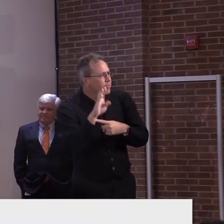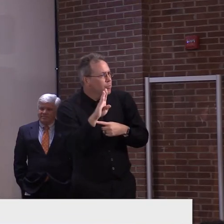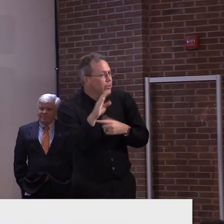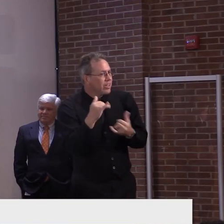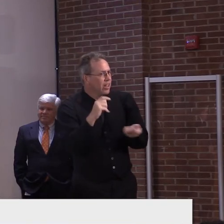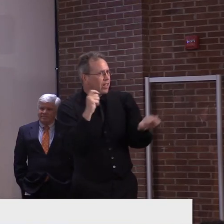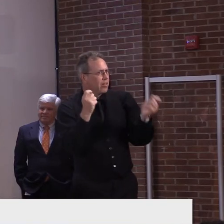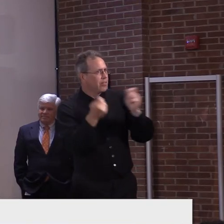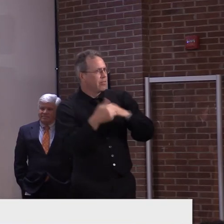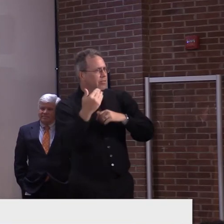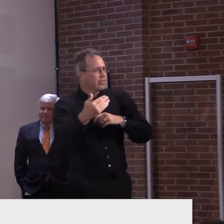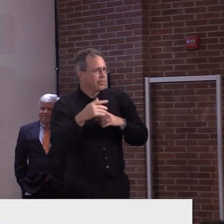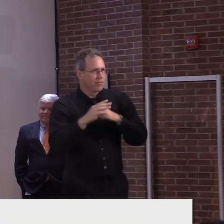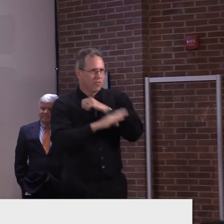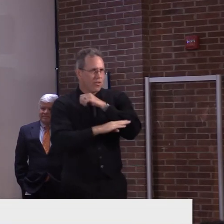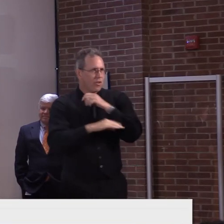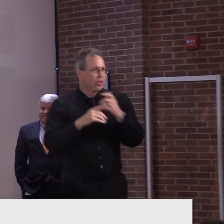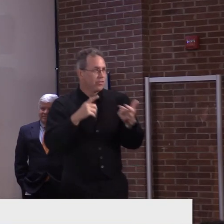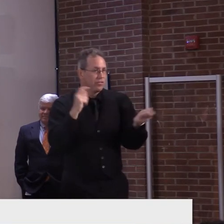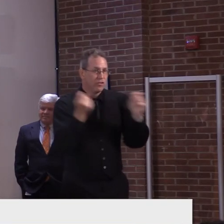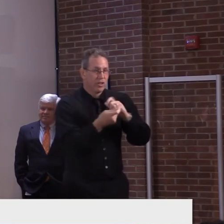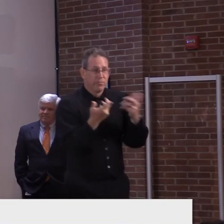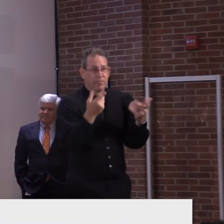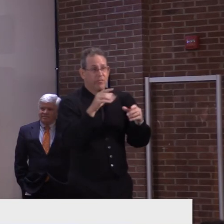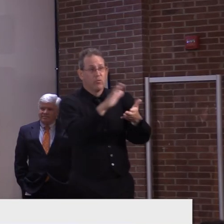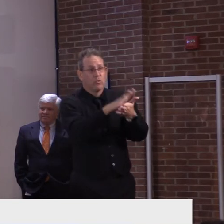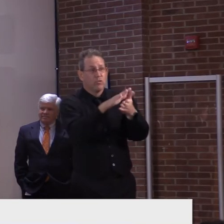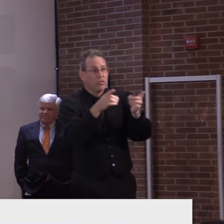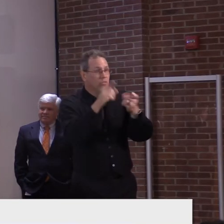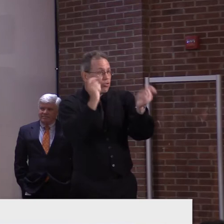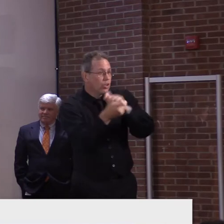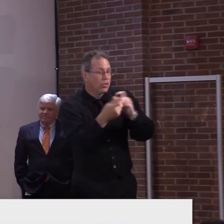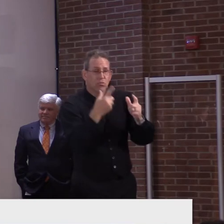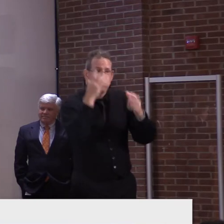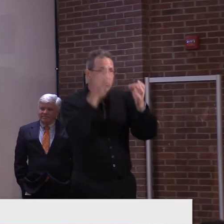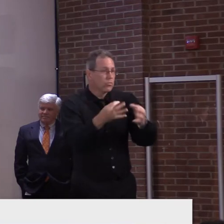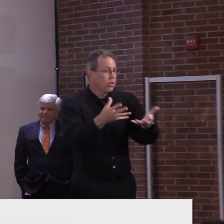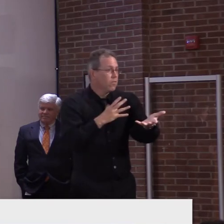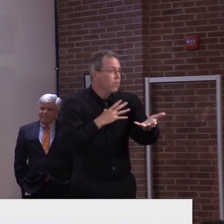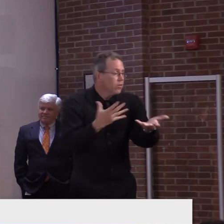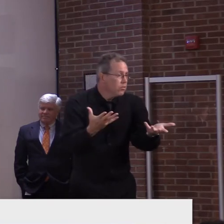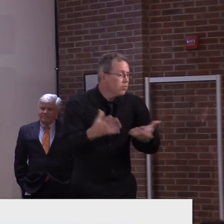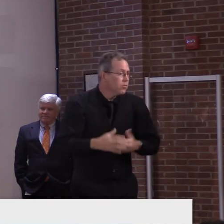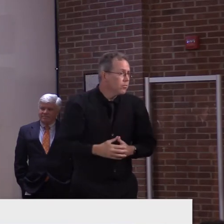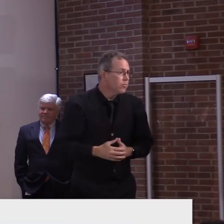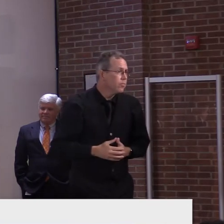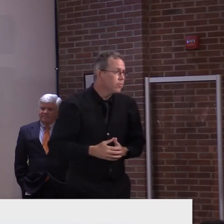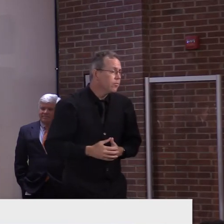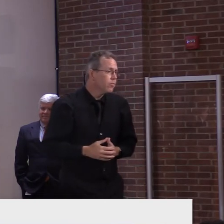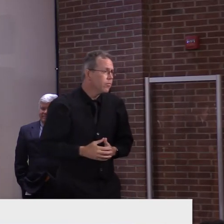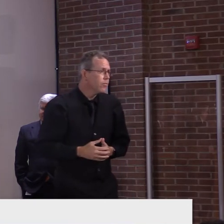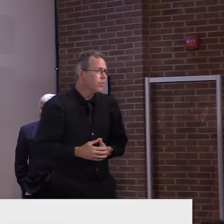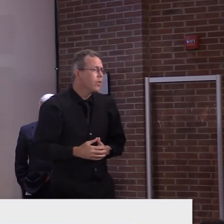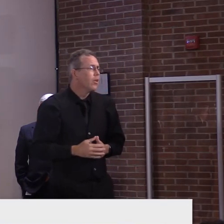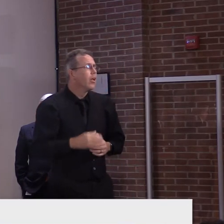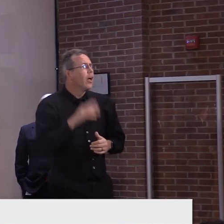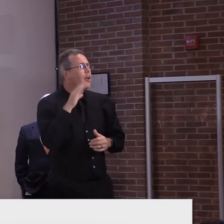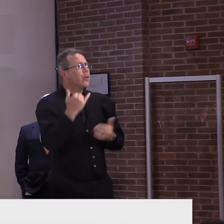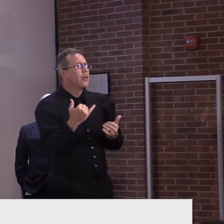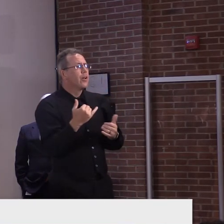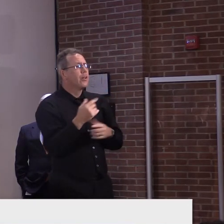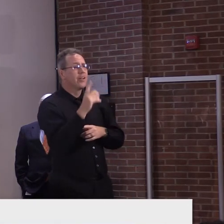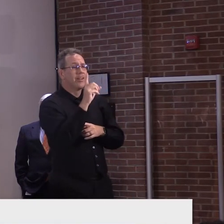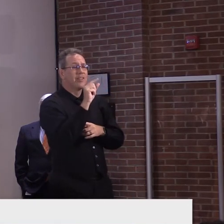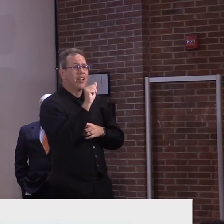addressing the immediate issues if we provide them direct support on that. I think we're all finding our way, particularly with this peak of the Delta variant, of how to